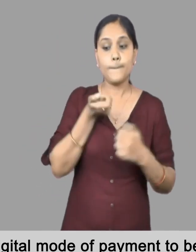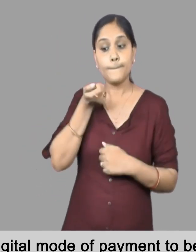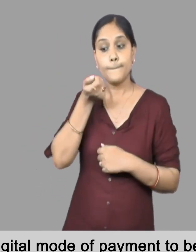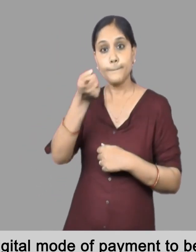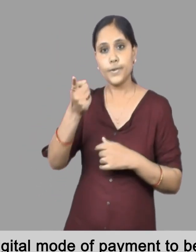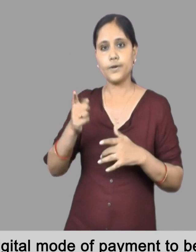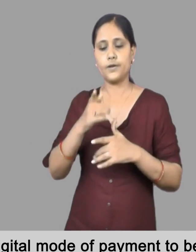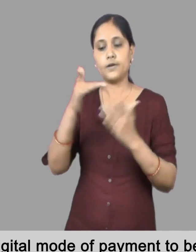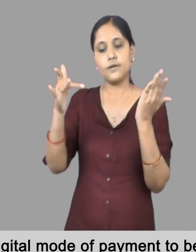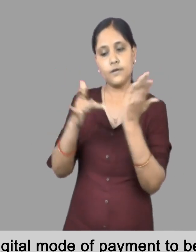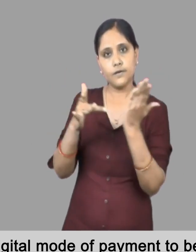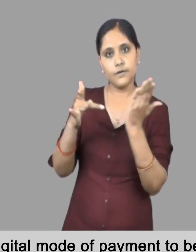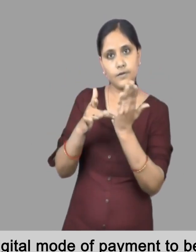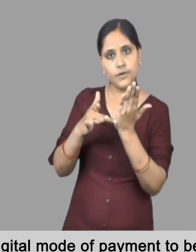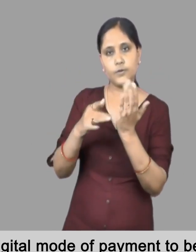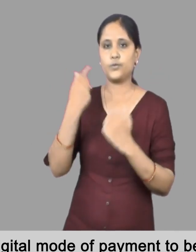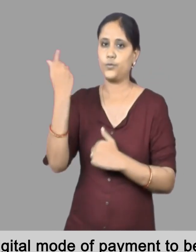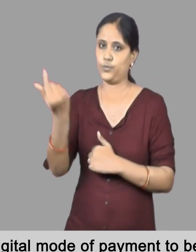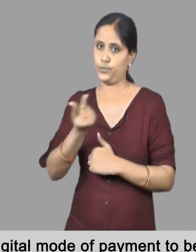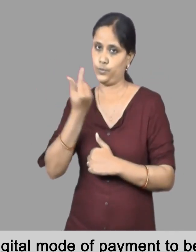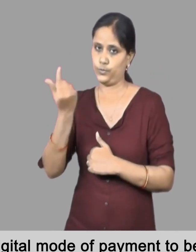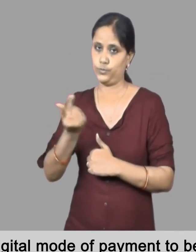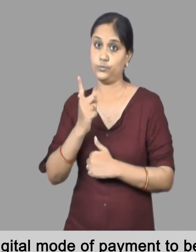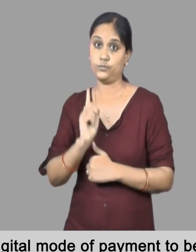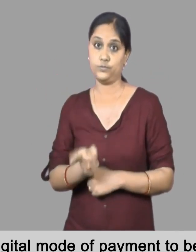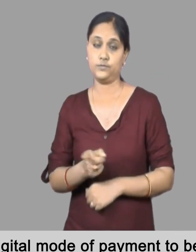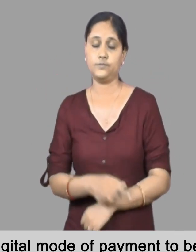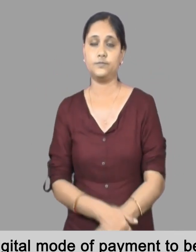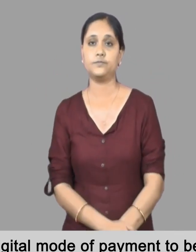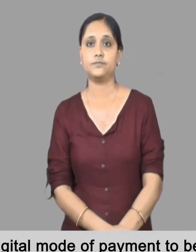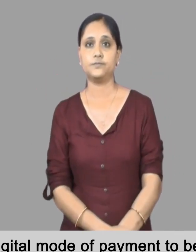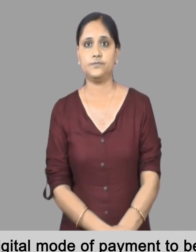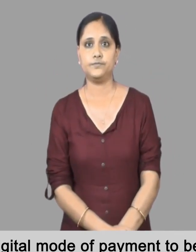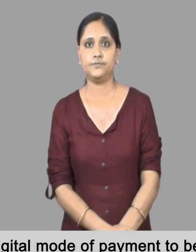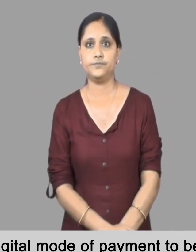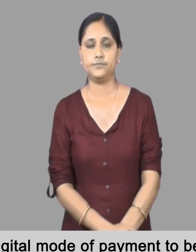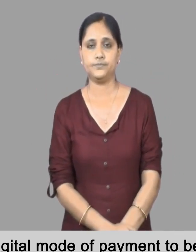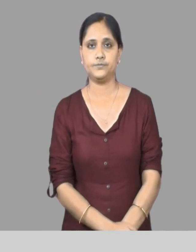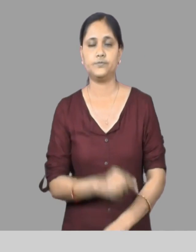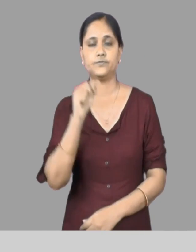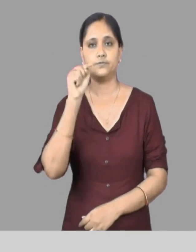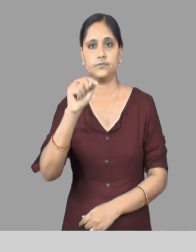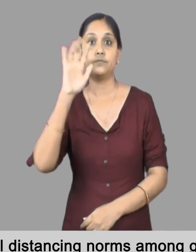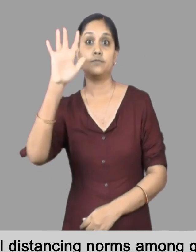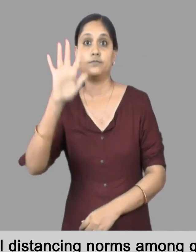of ordering and digital mode of payment to be encouraged. Point